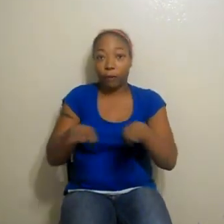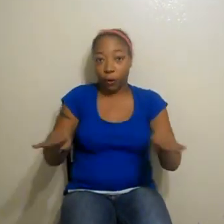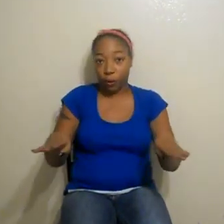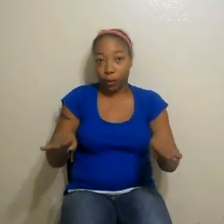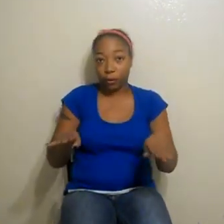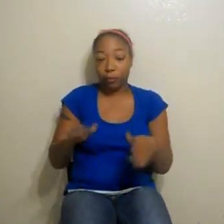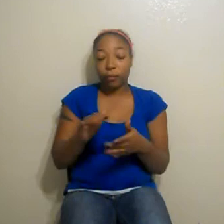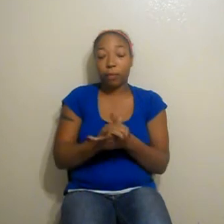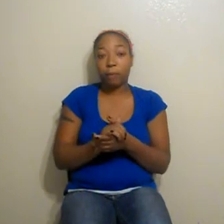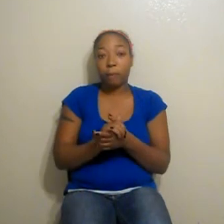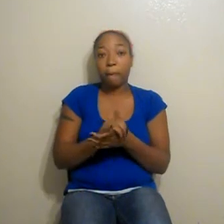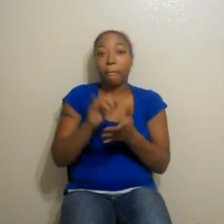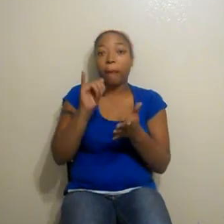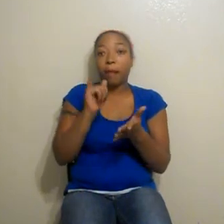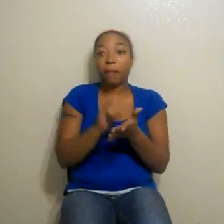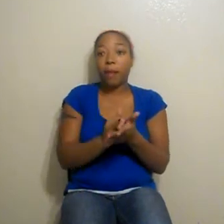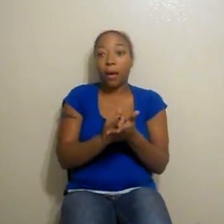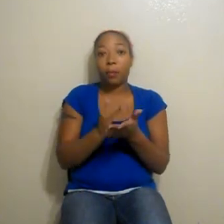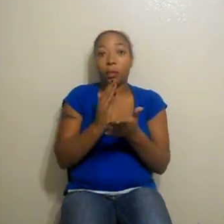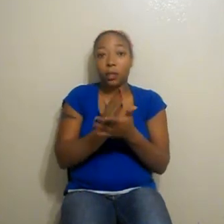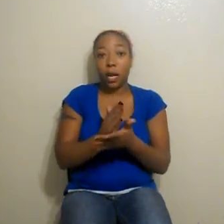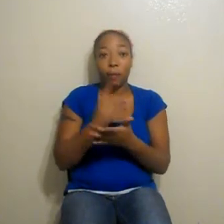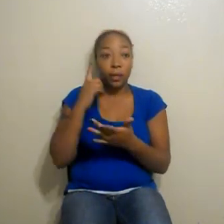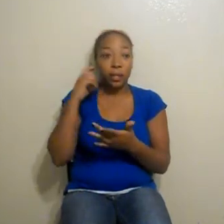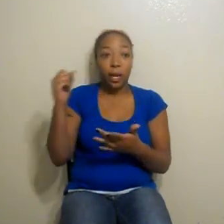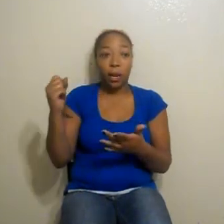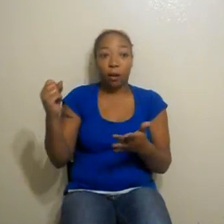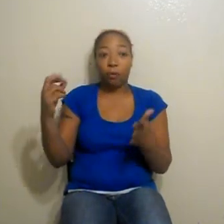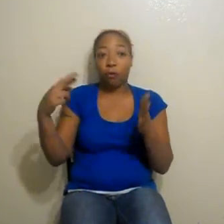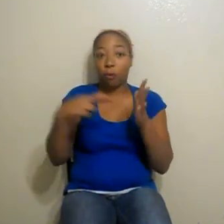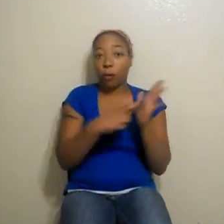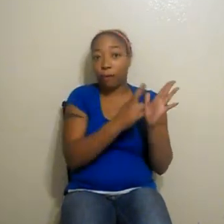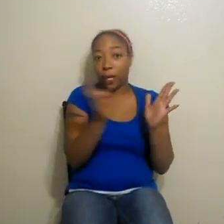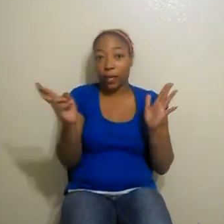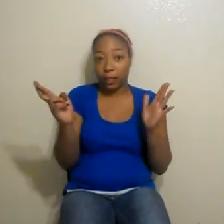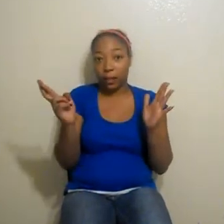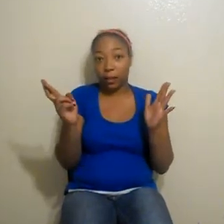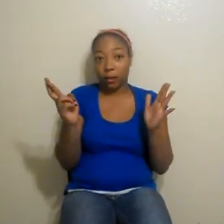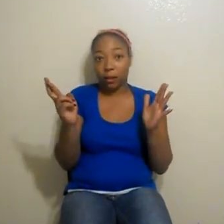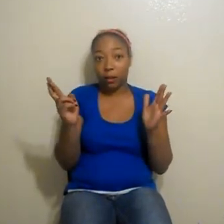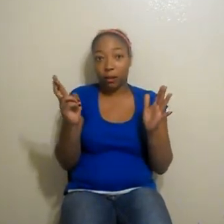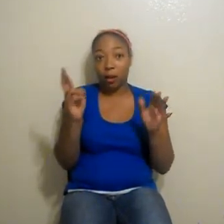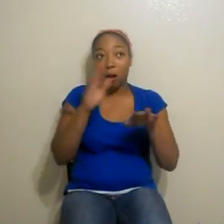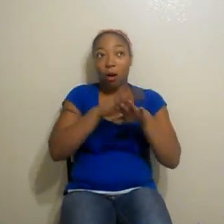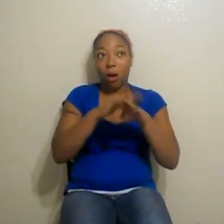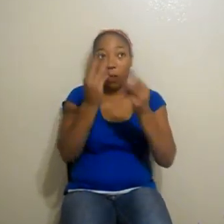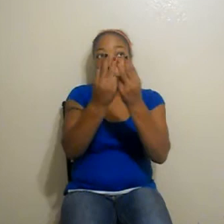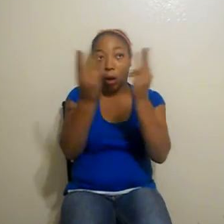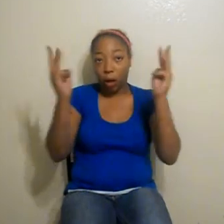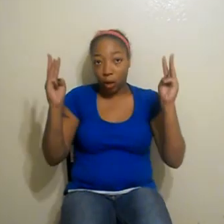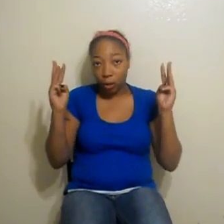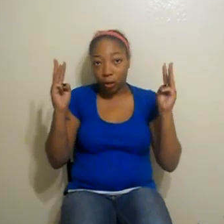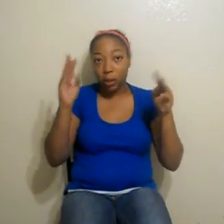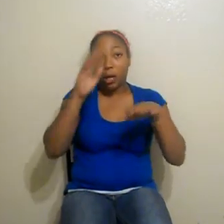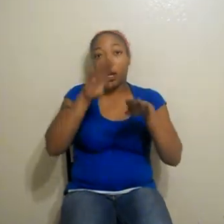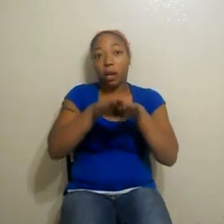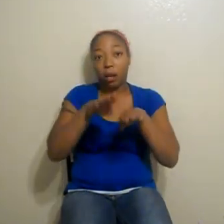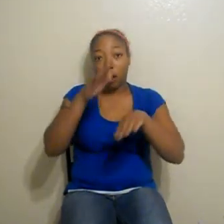floor. That will stop the sound from reflecting on the walls and